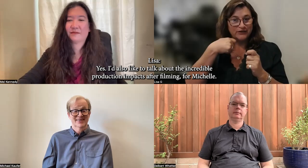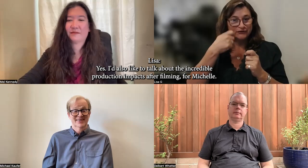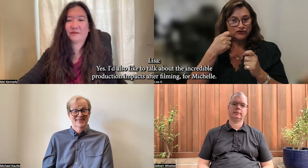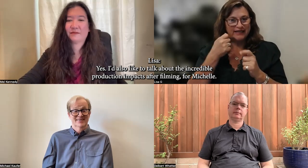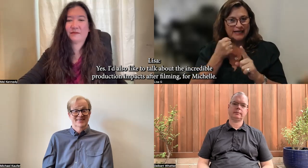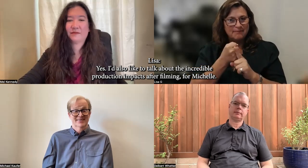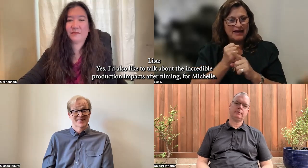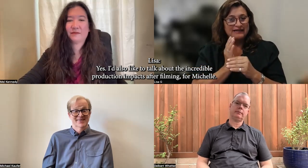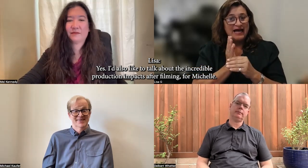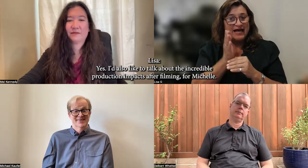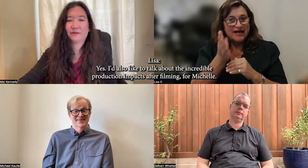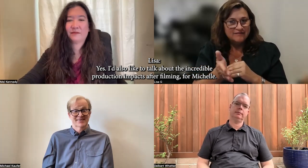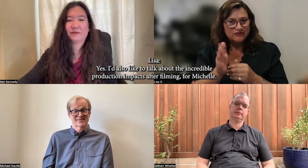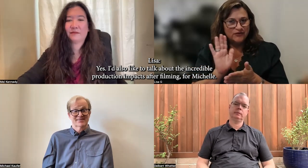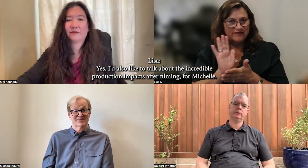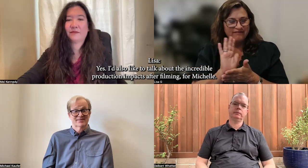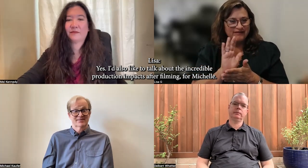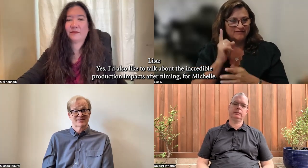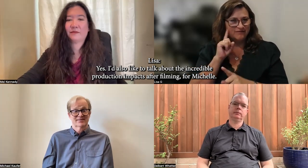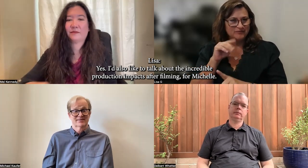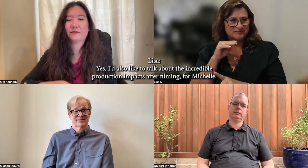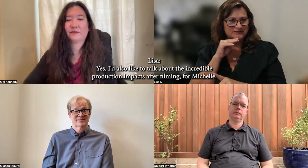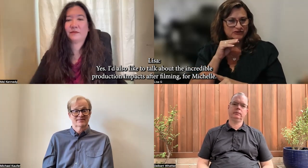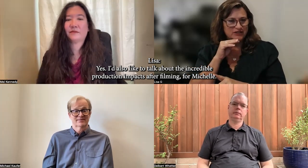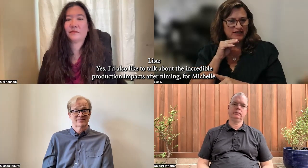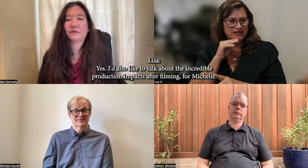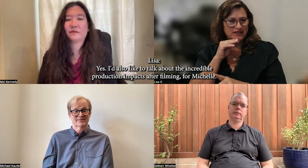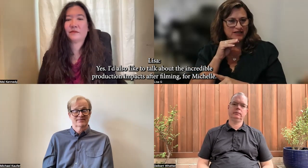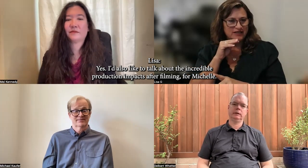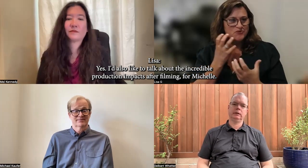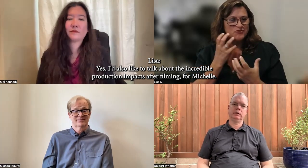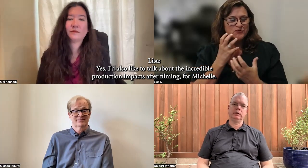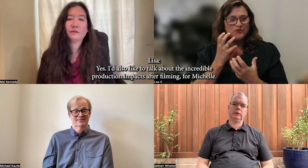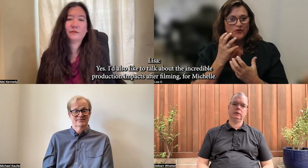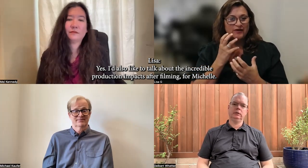Yes, I'd also like to talk about the incredible production impacts after filming for Michelle.